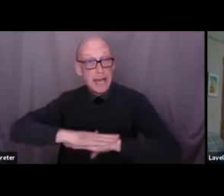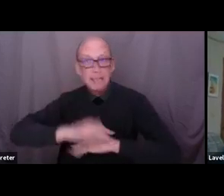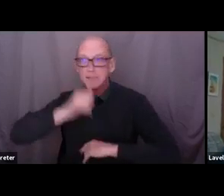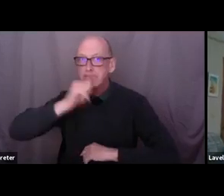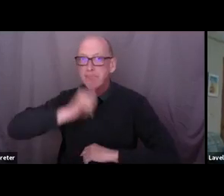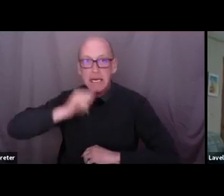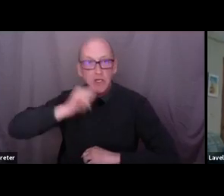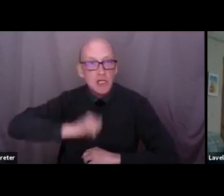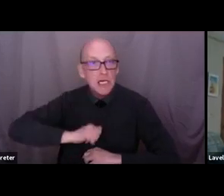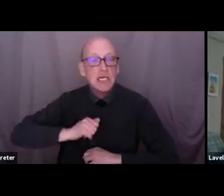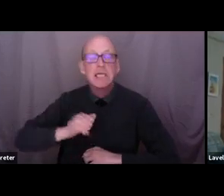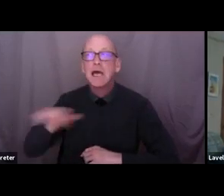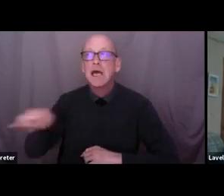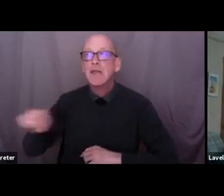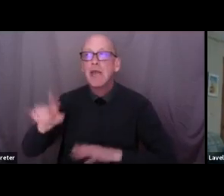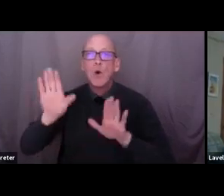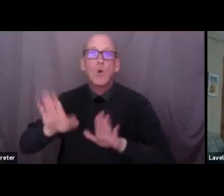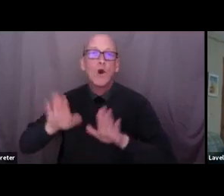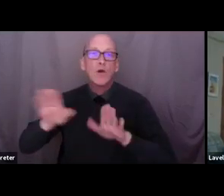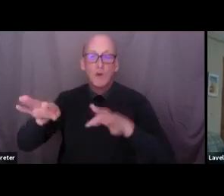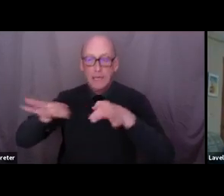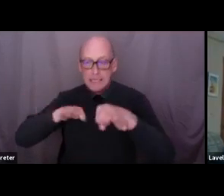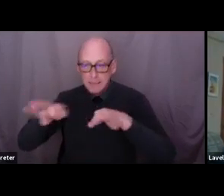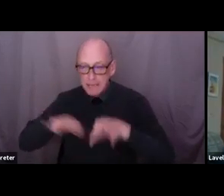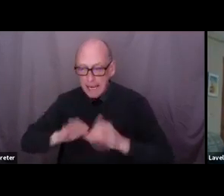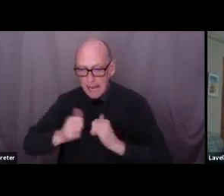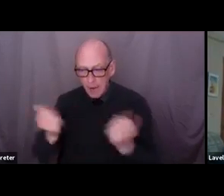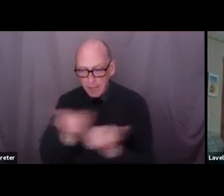and great at explaining things and how things work, to